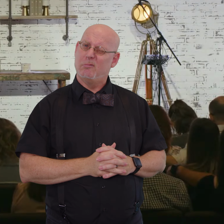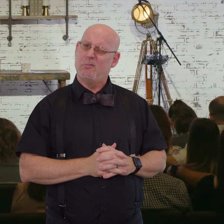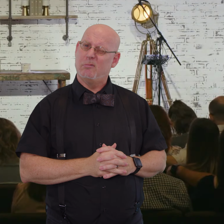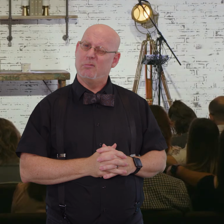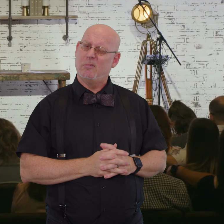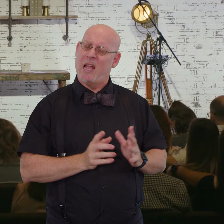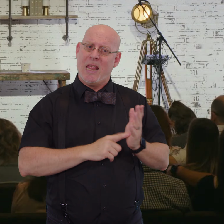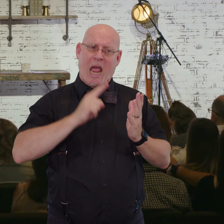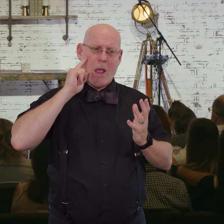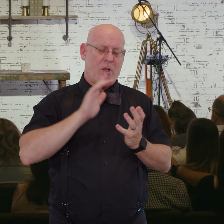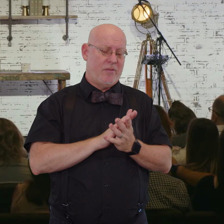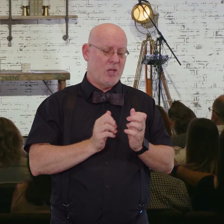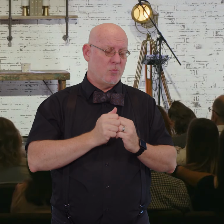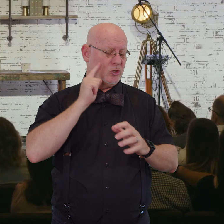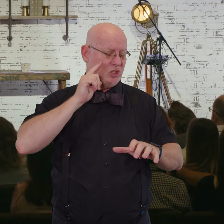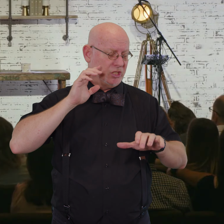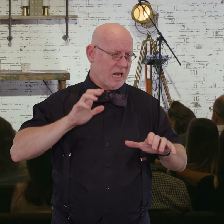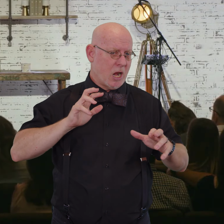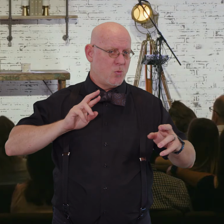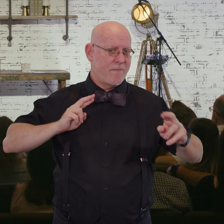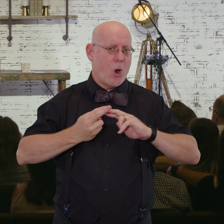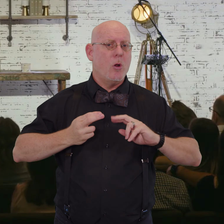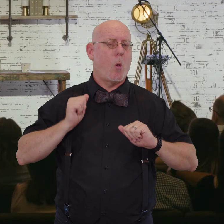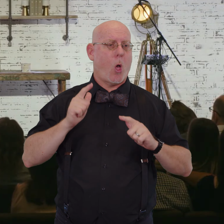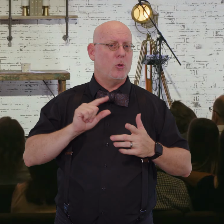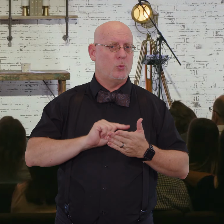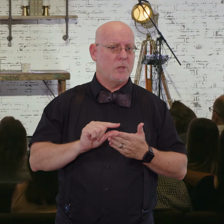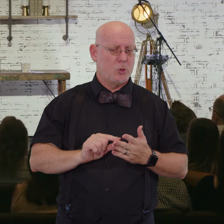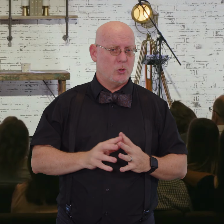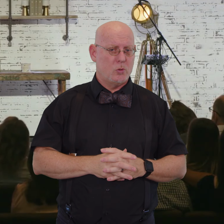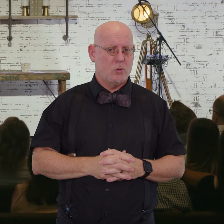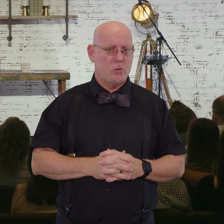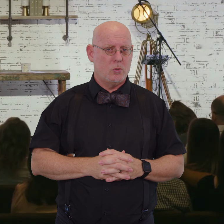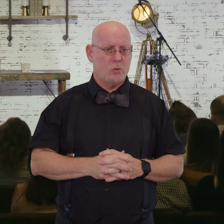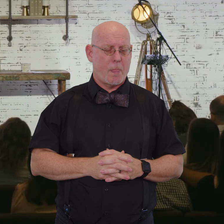this is I believe the most stunning reversal in all of scripture